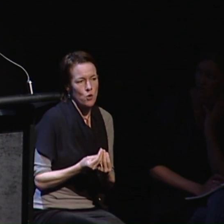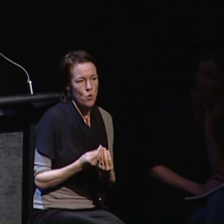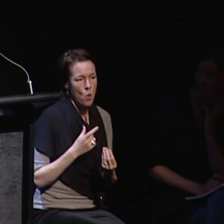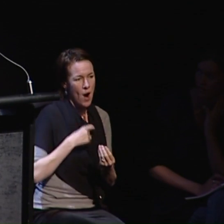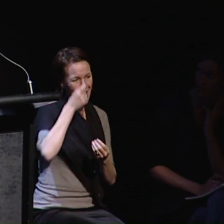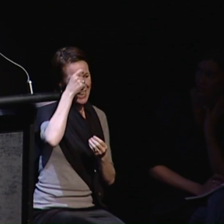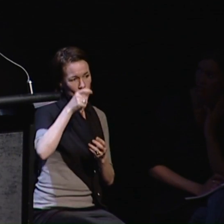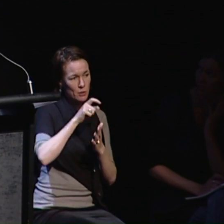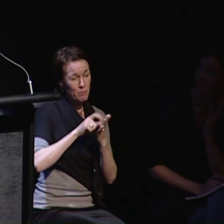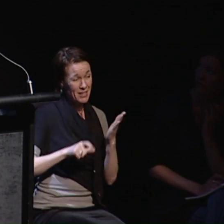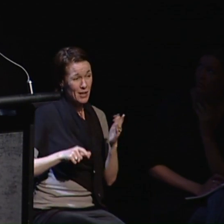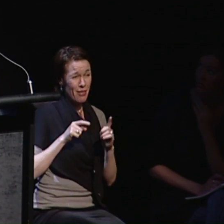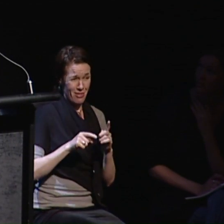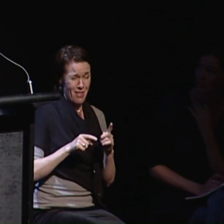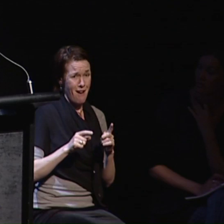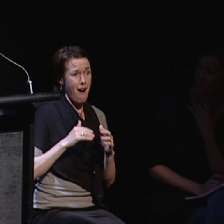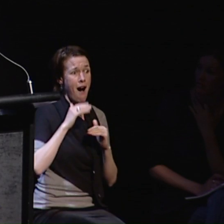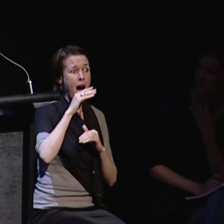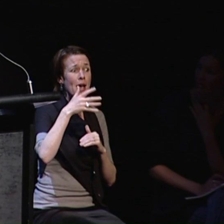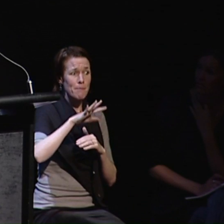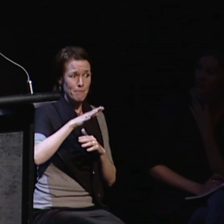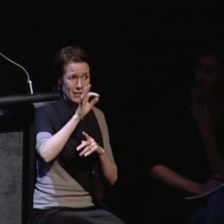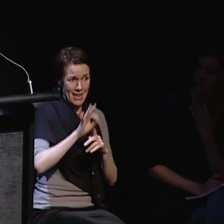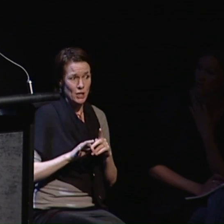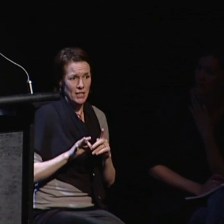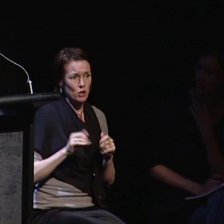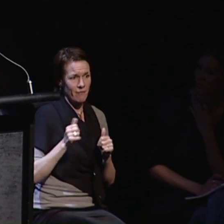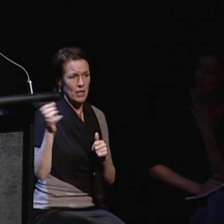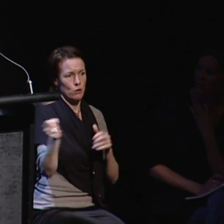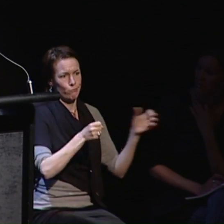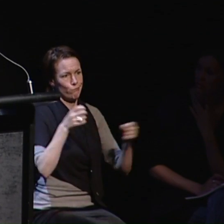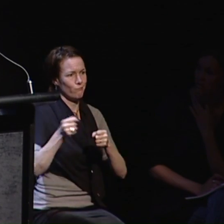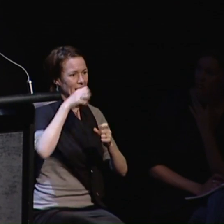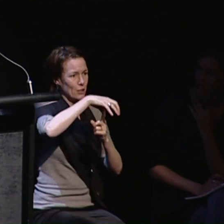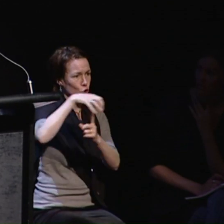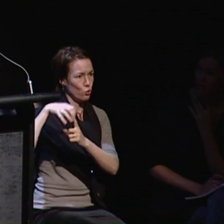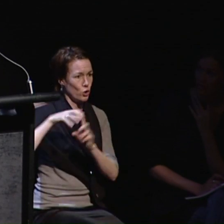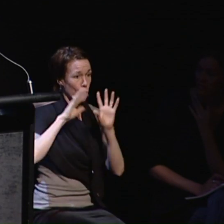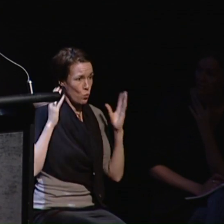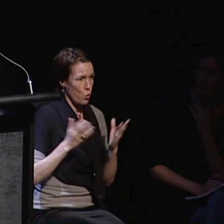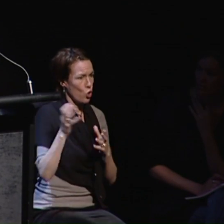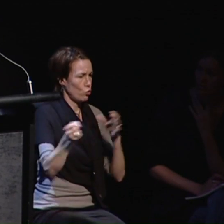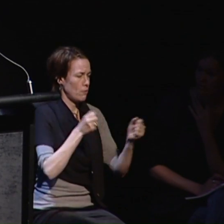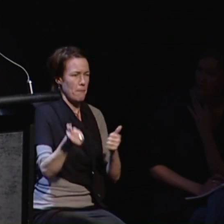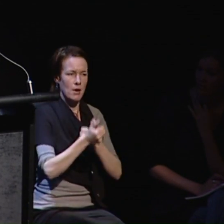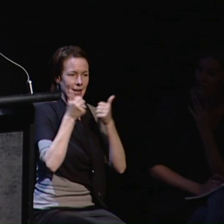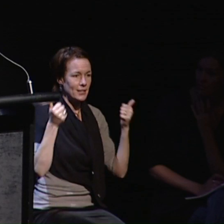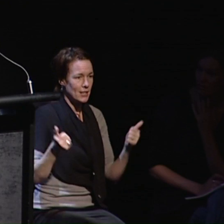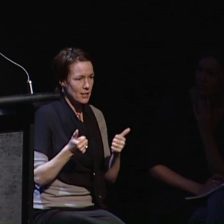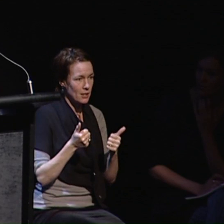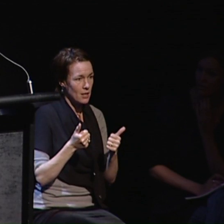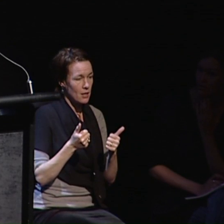groups most likely to have been institutionalized around the world. But the notion of